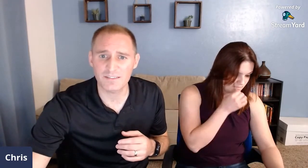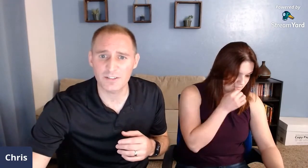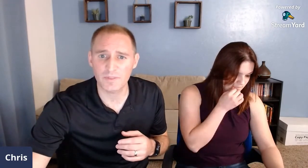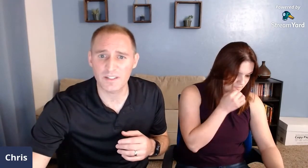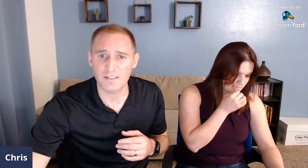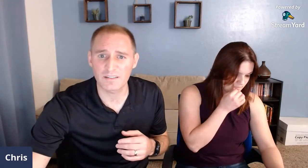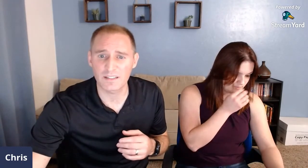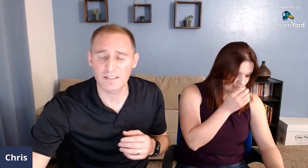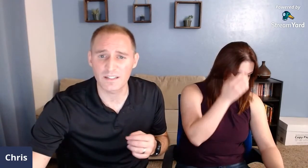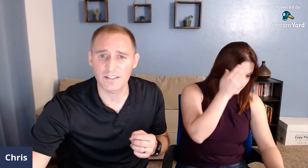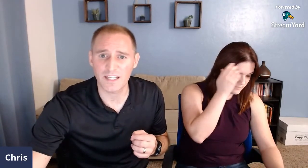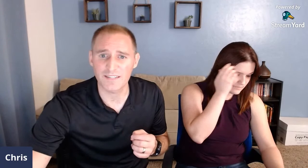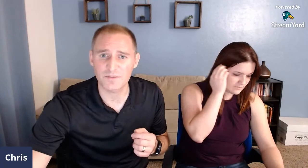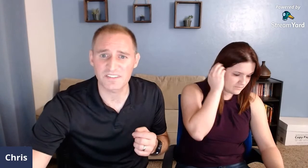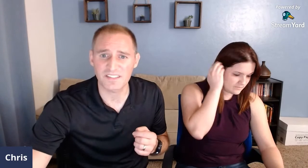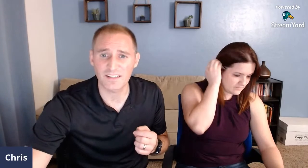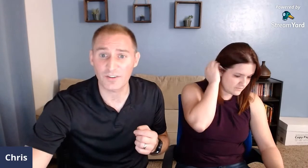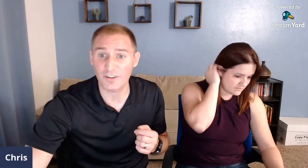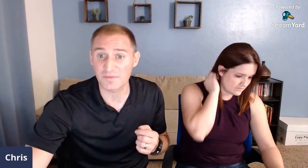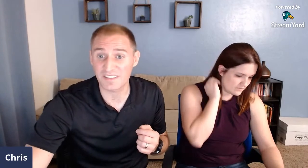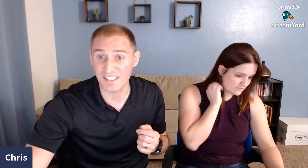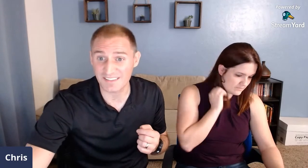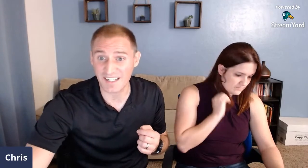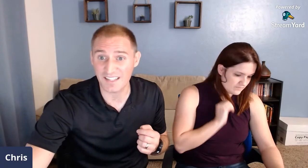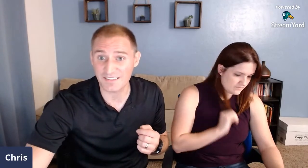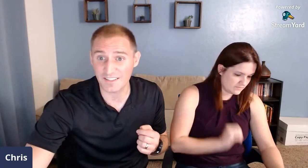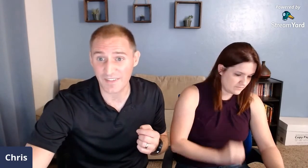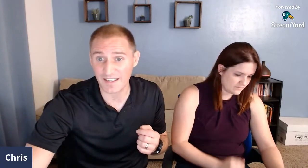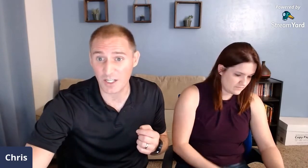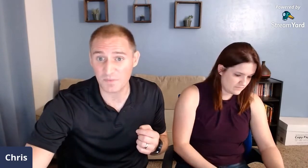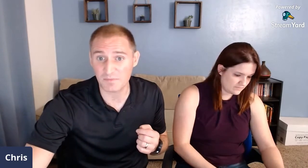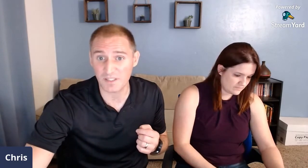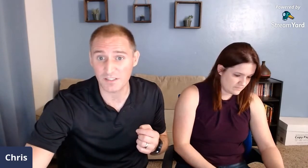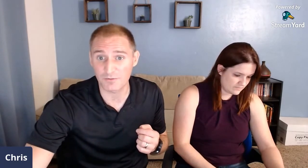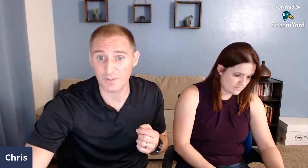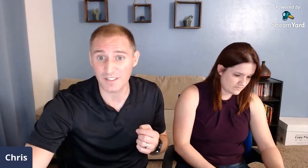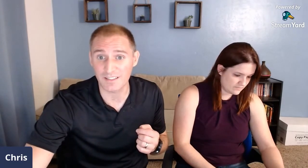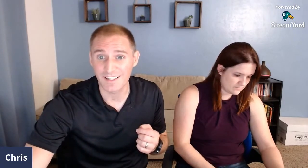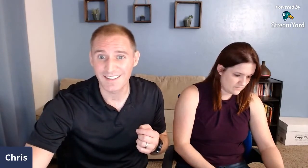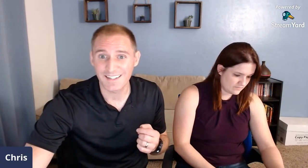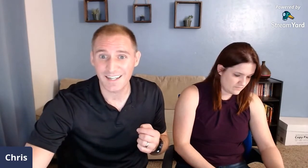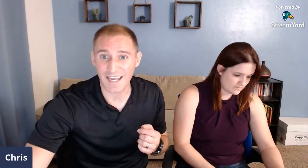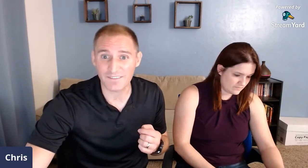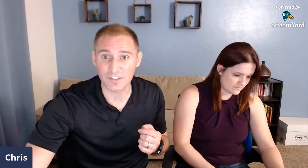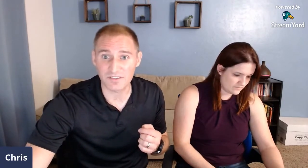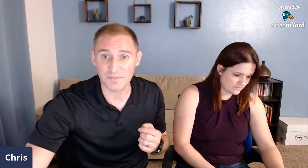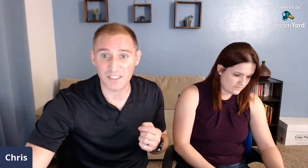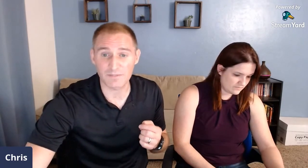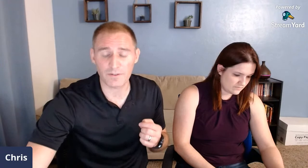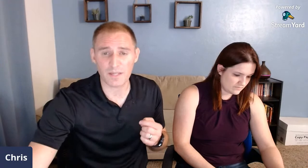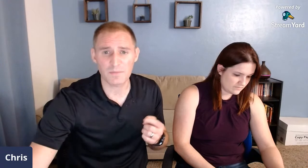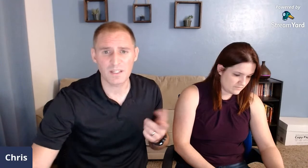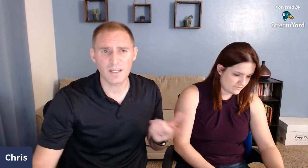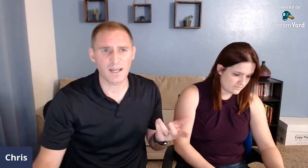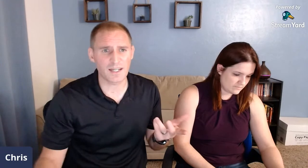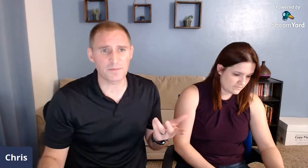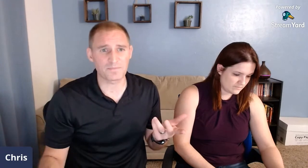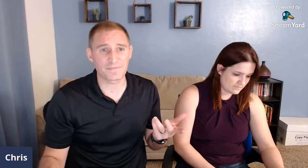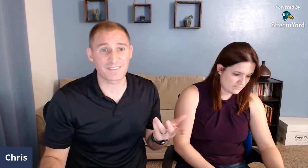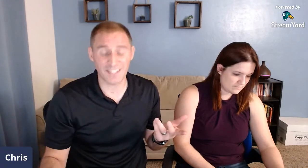somebody eScope on the live stream is saying that there are some skits in ASL if that helps, but you really have to do some digging for